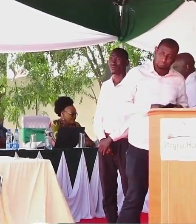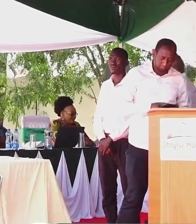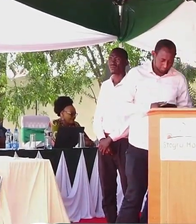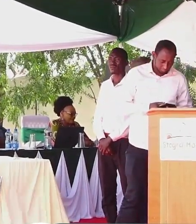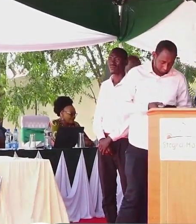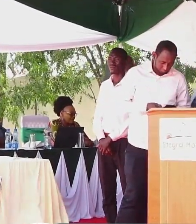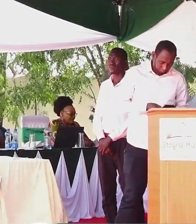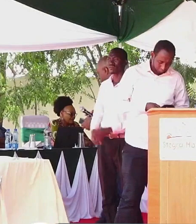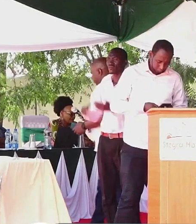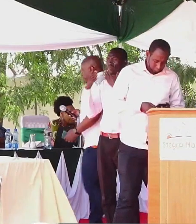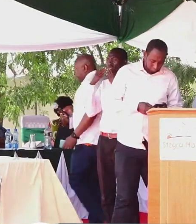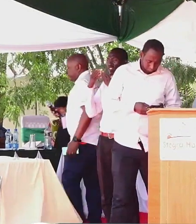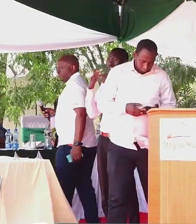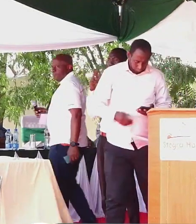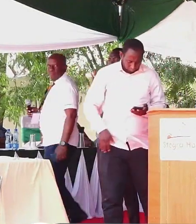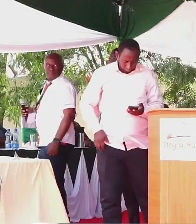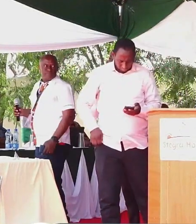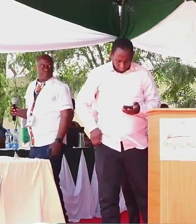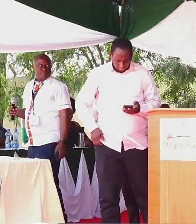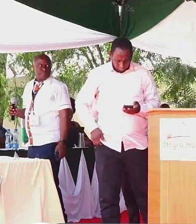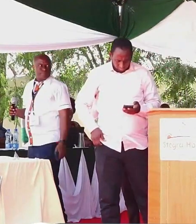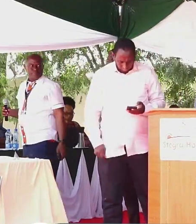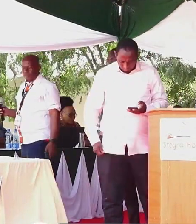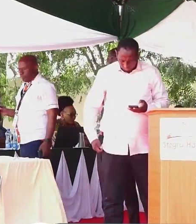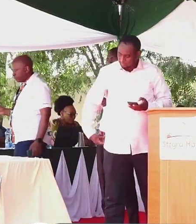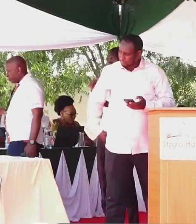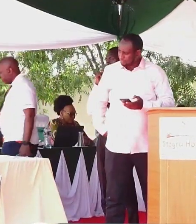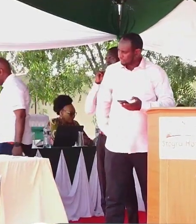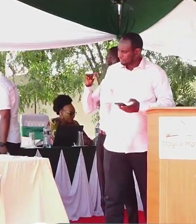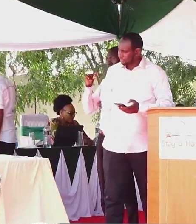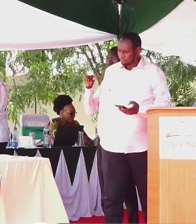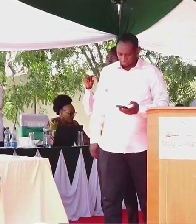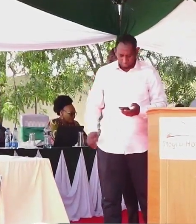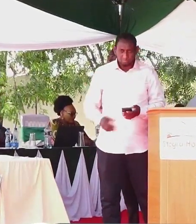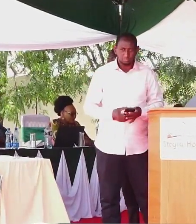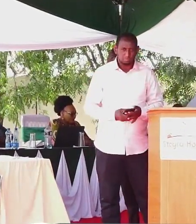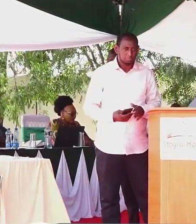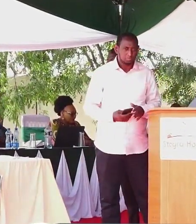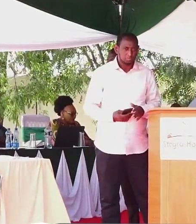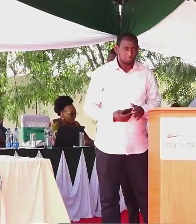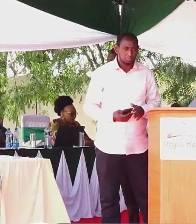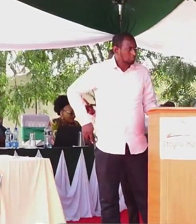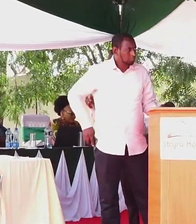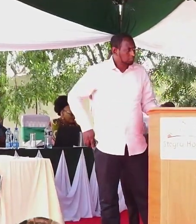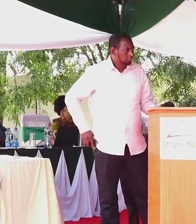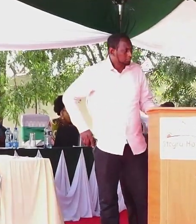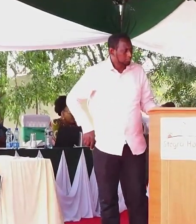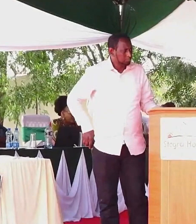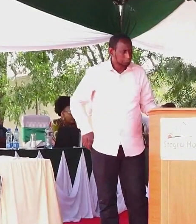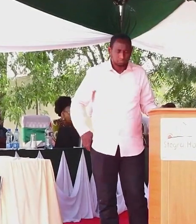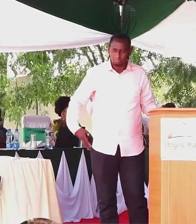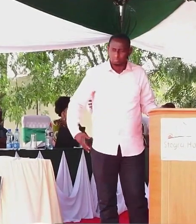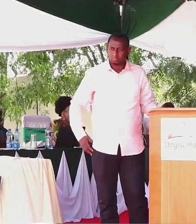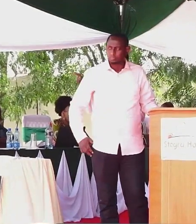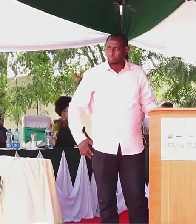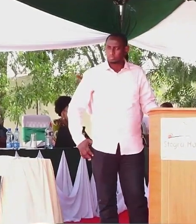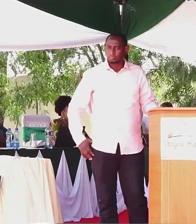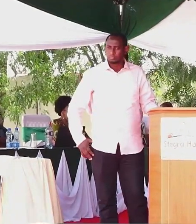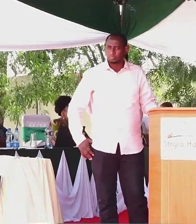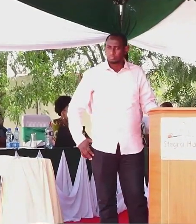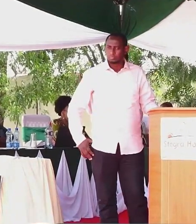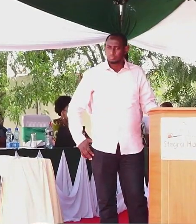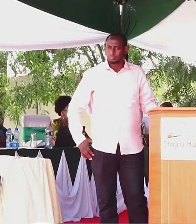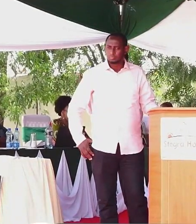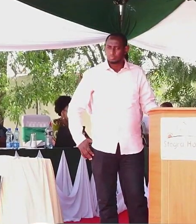Thank you so much, ladies and gentlemen. I'd like first to take this opportunity to thank all of you for voting us,